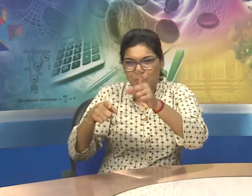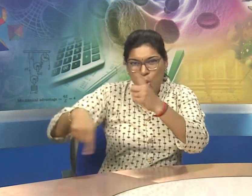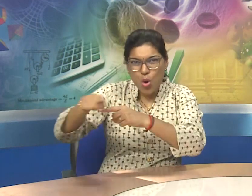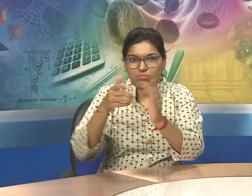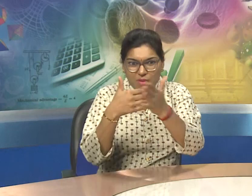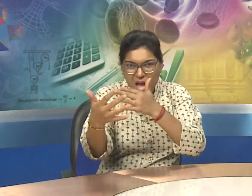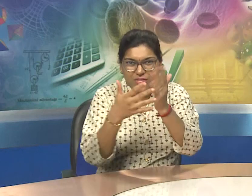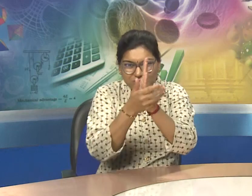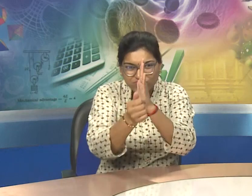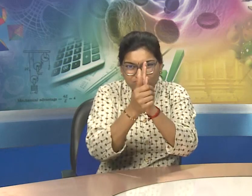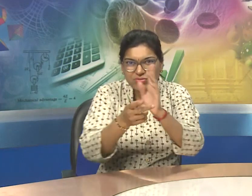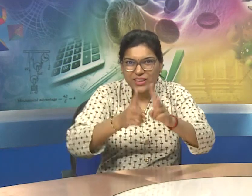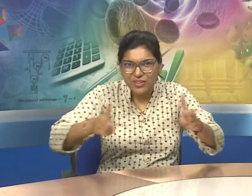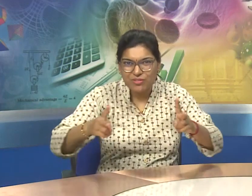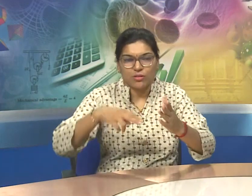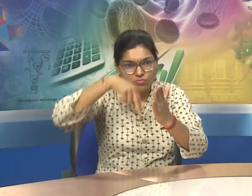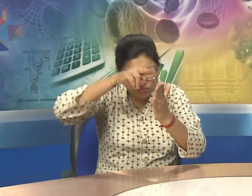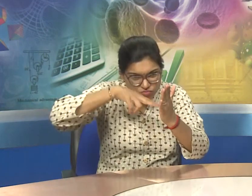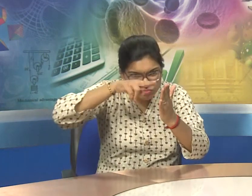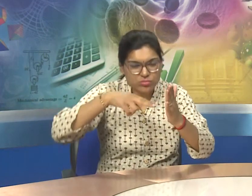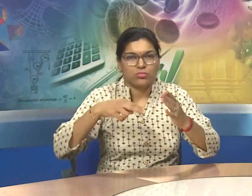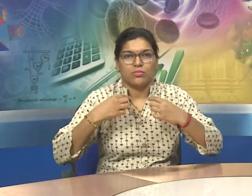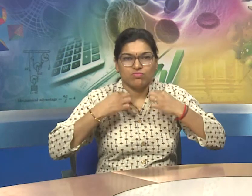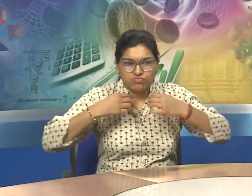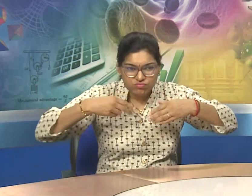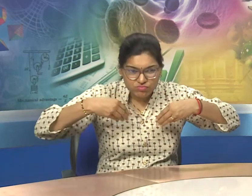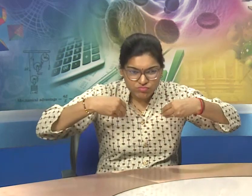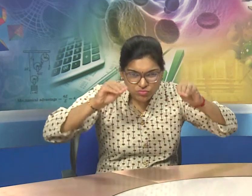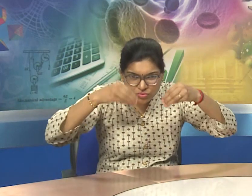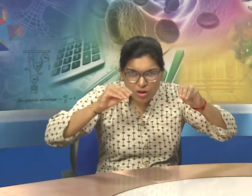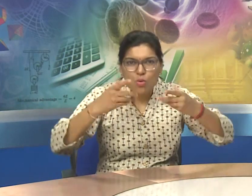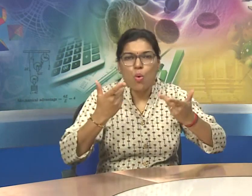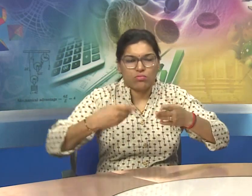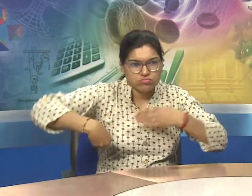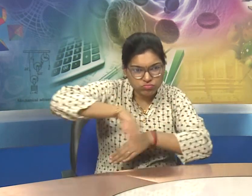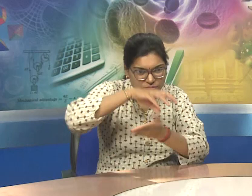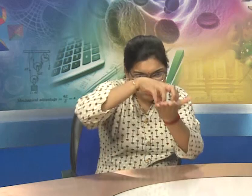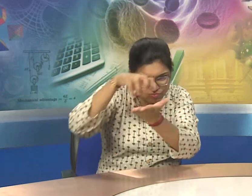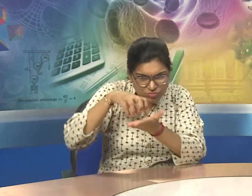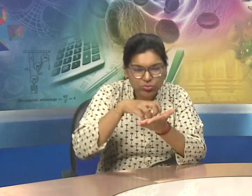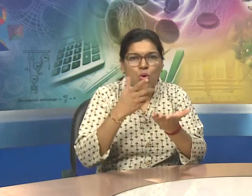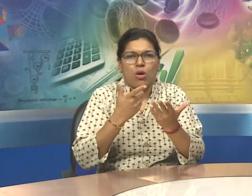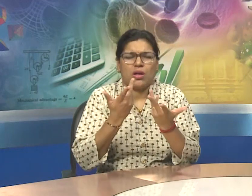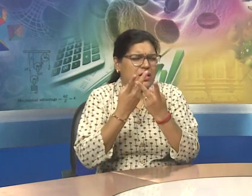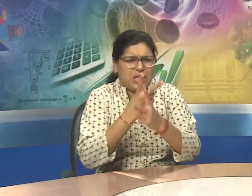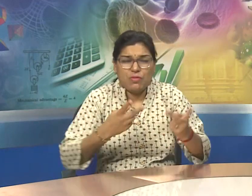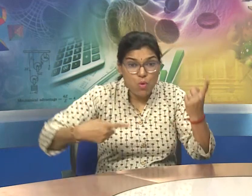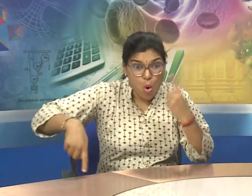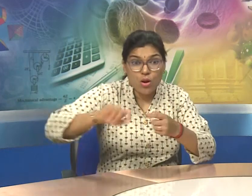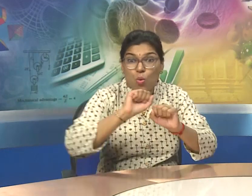These are some of the initiatives taken by our government, we all must be aware, for the promotion of all these